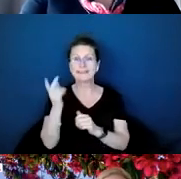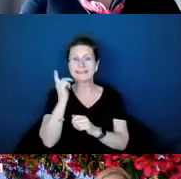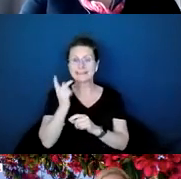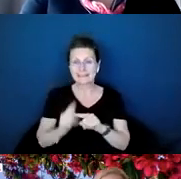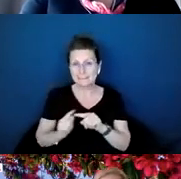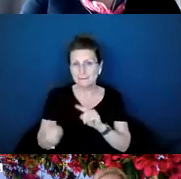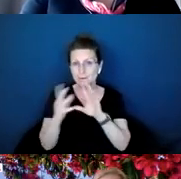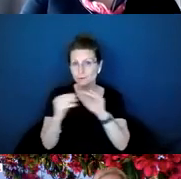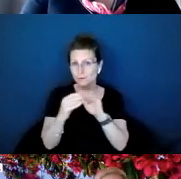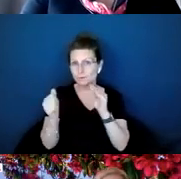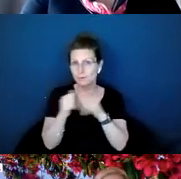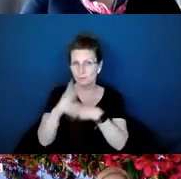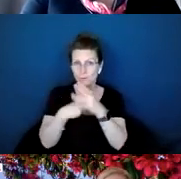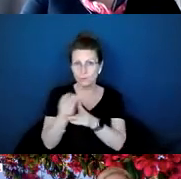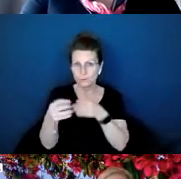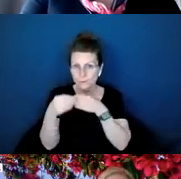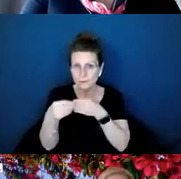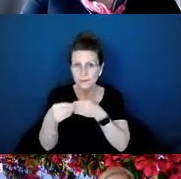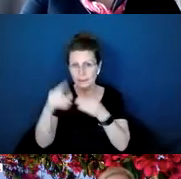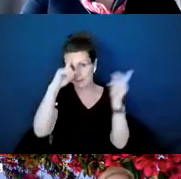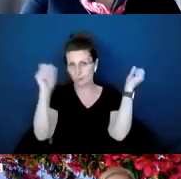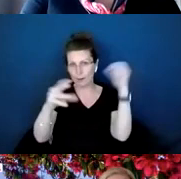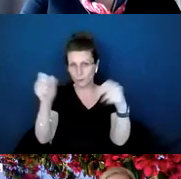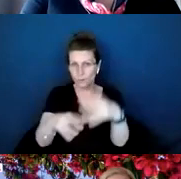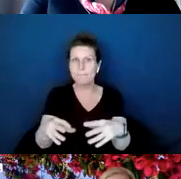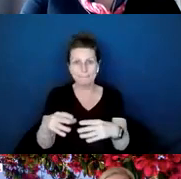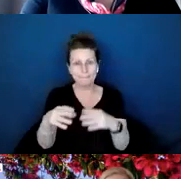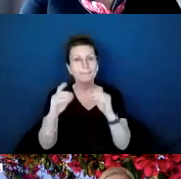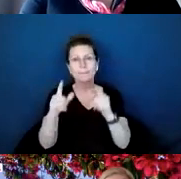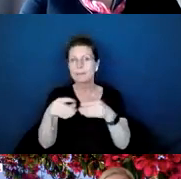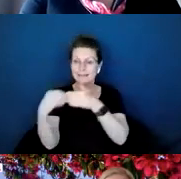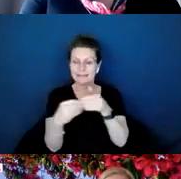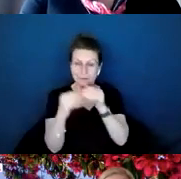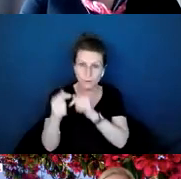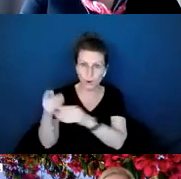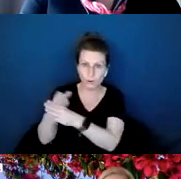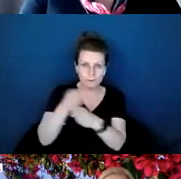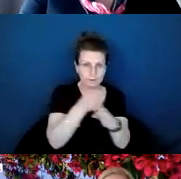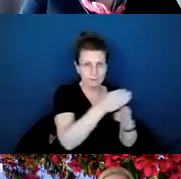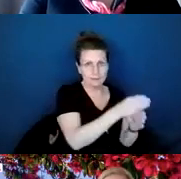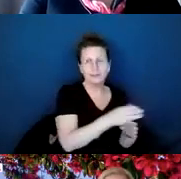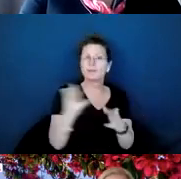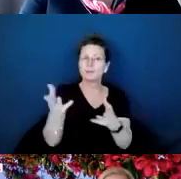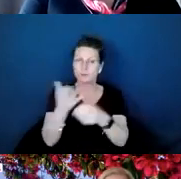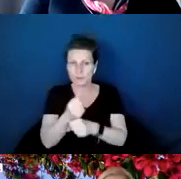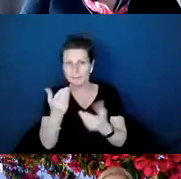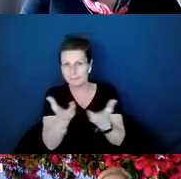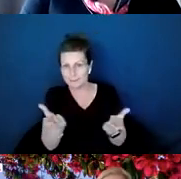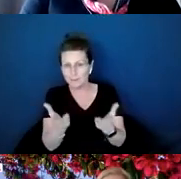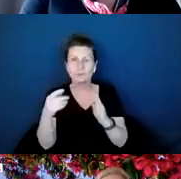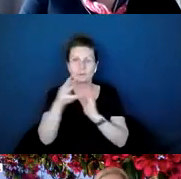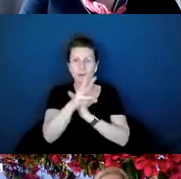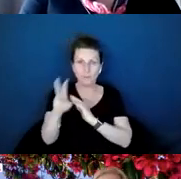world-leading policy-relevant work of York academics and researchers across all disciplines that you can get on the website. We have our